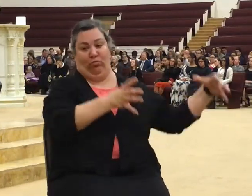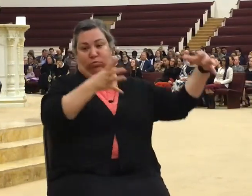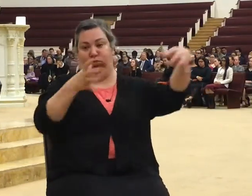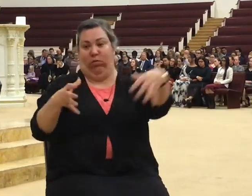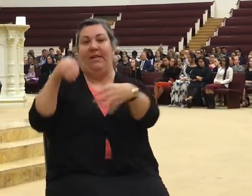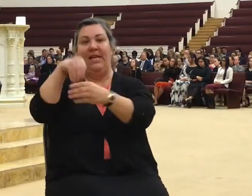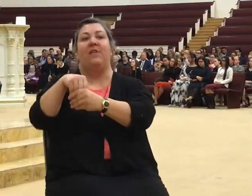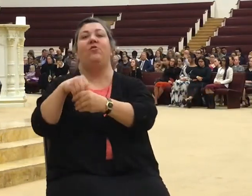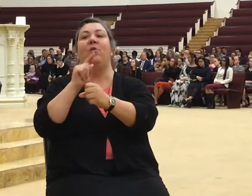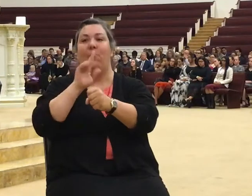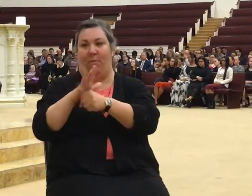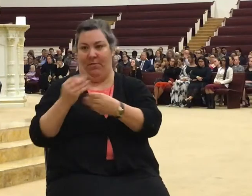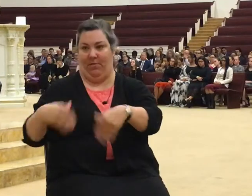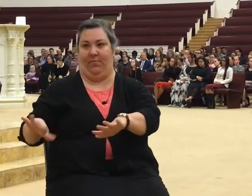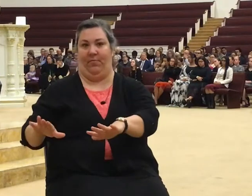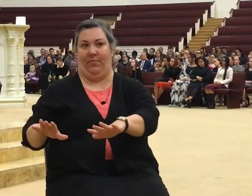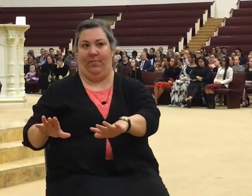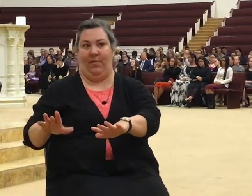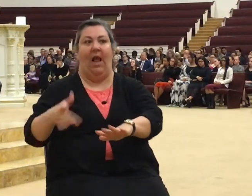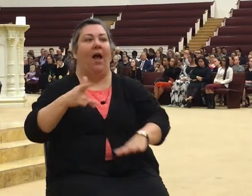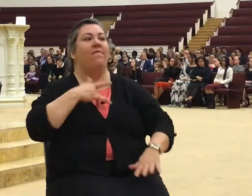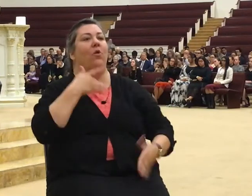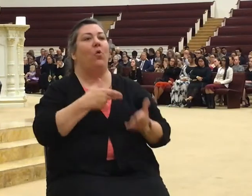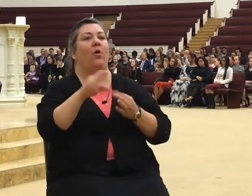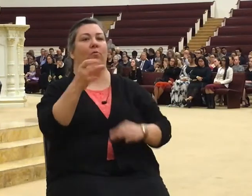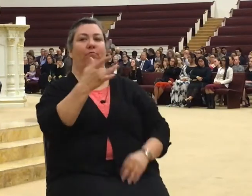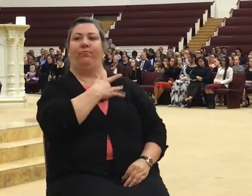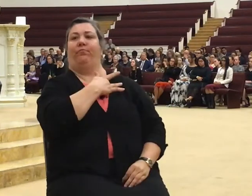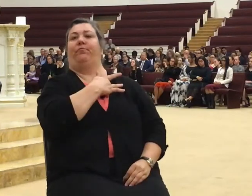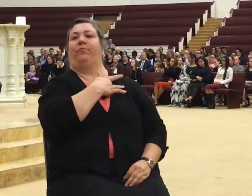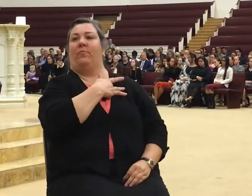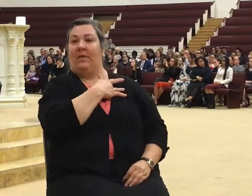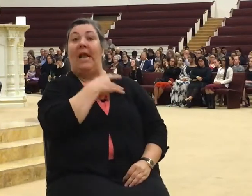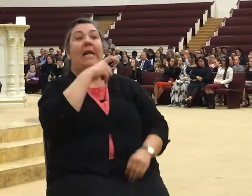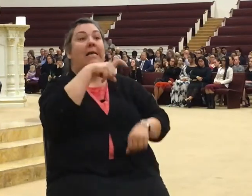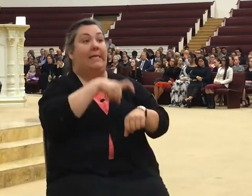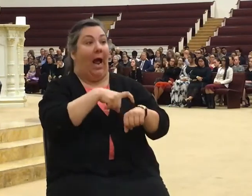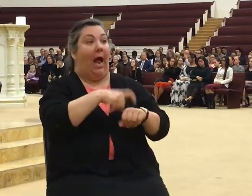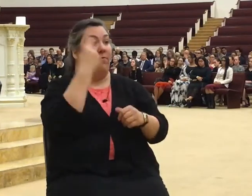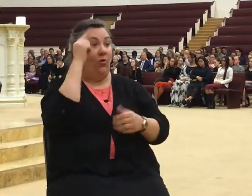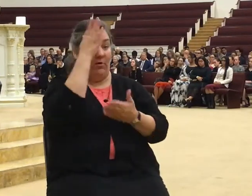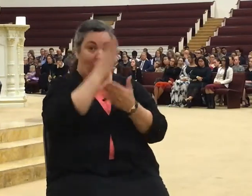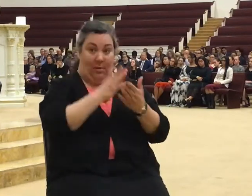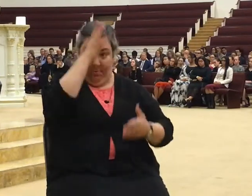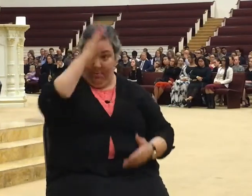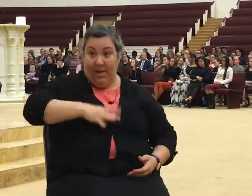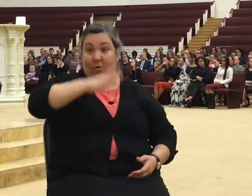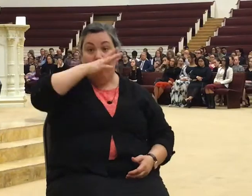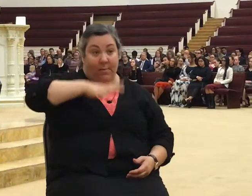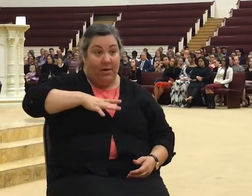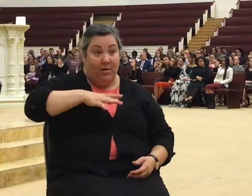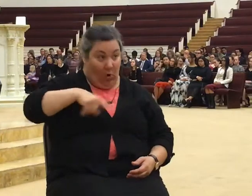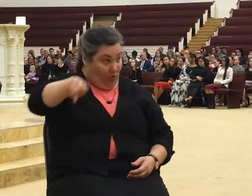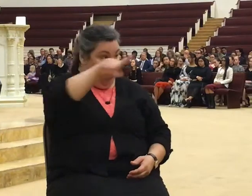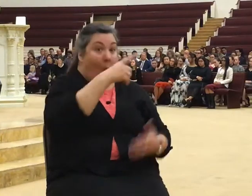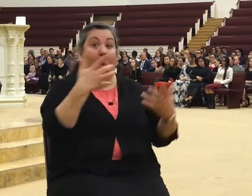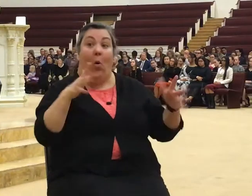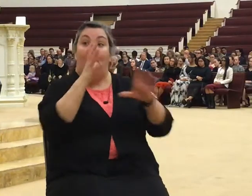promise. Here's what I felt the Holy Ghost tell me. It's time for some men and women who have been